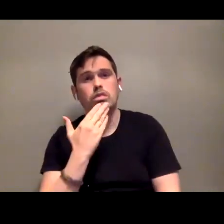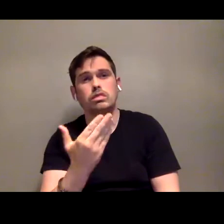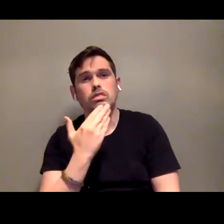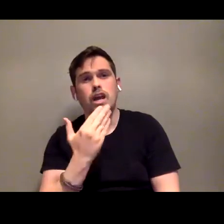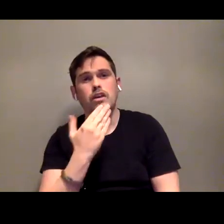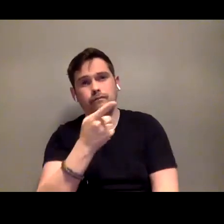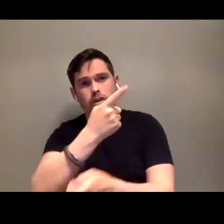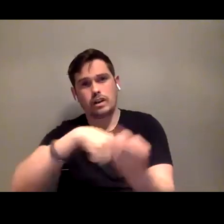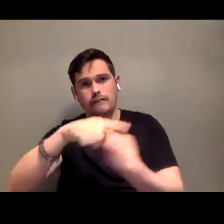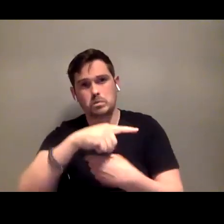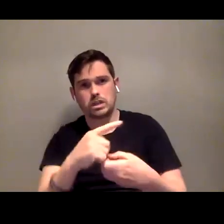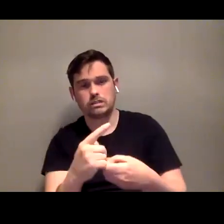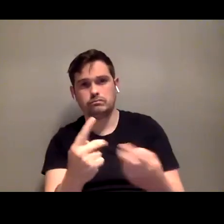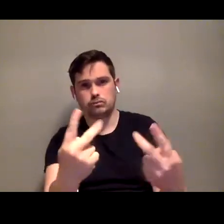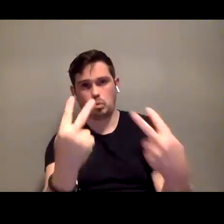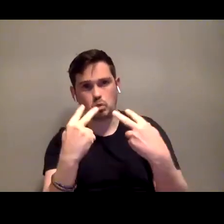heard.